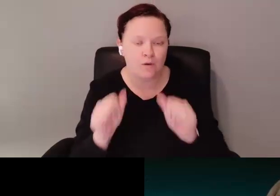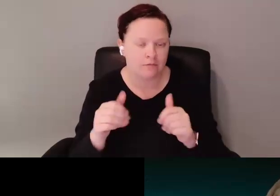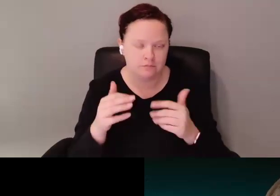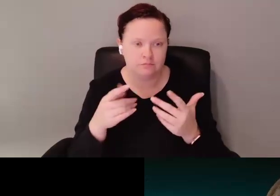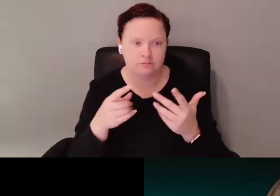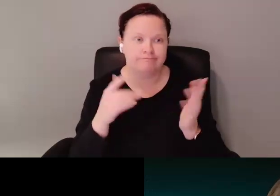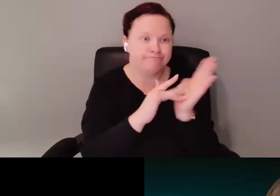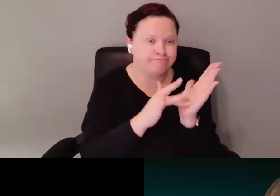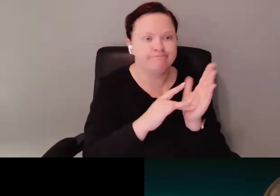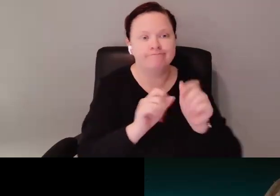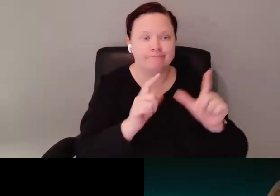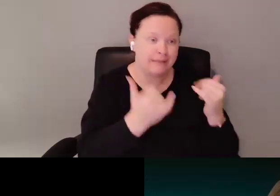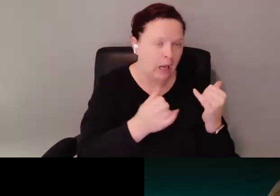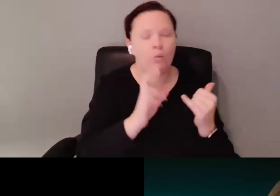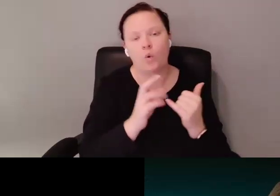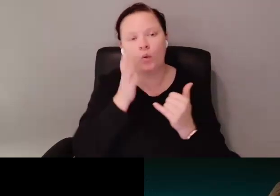there now, or you'll get that